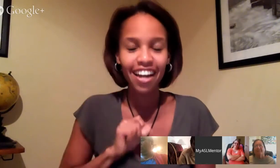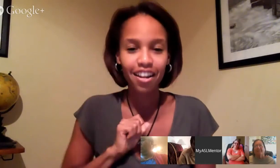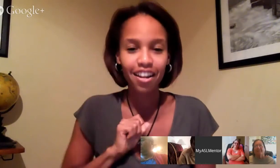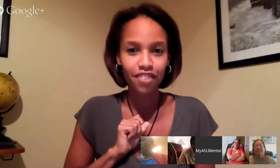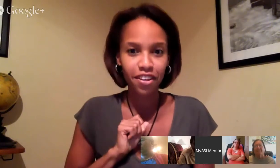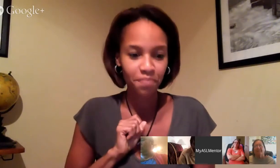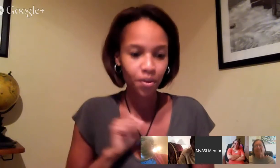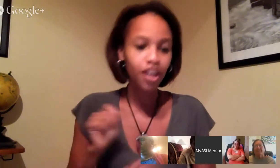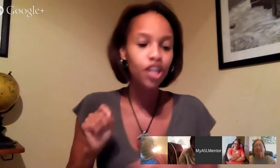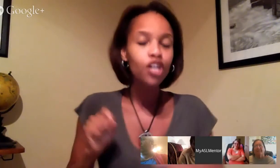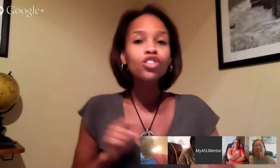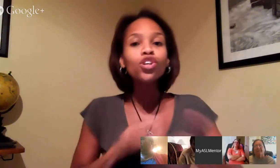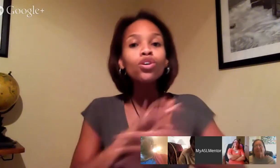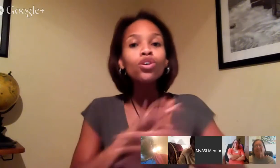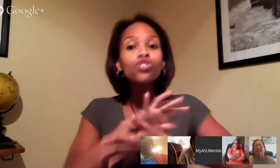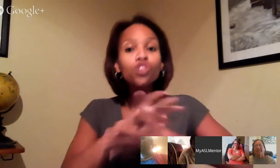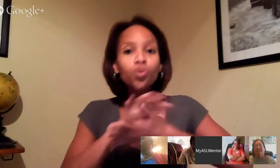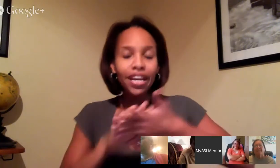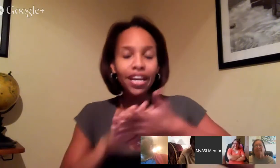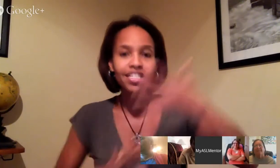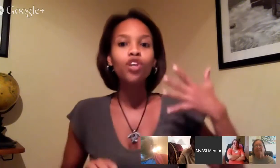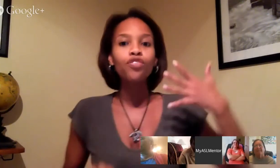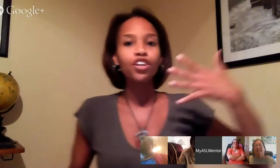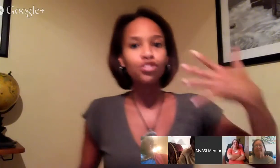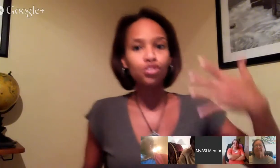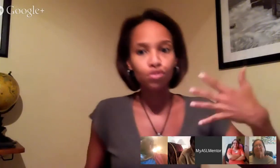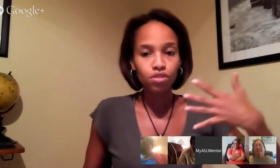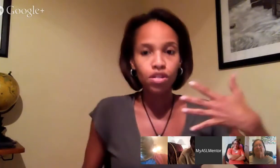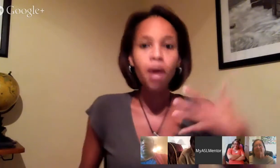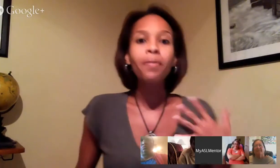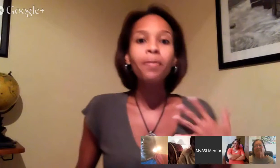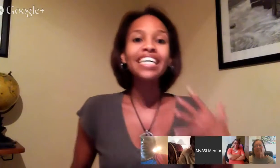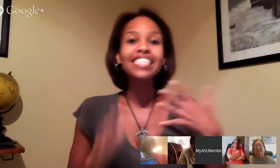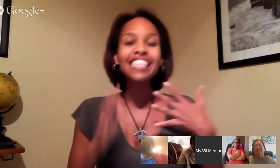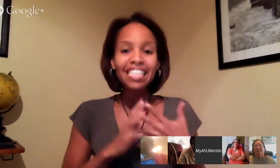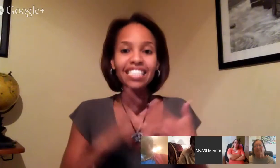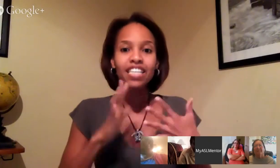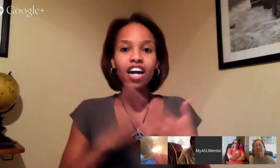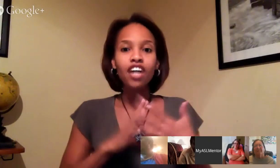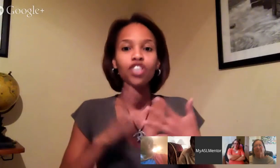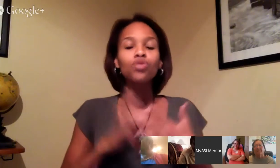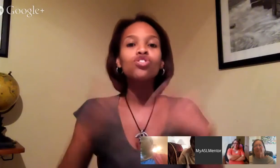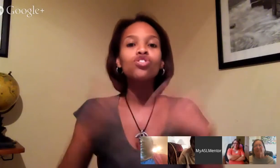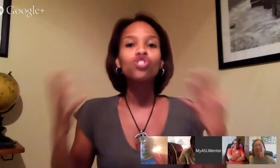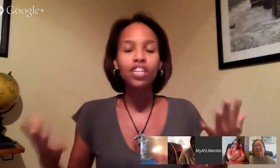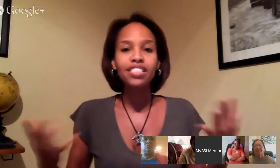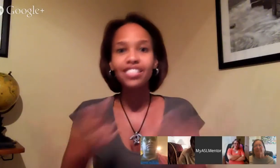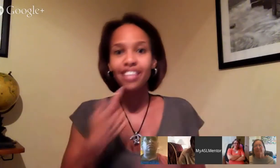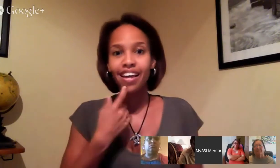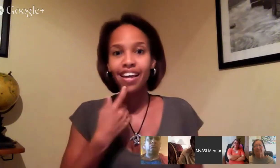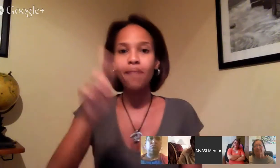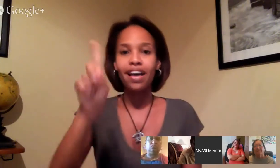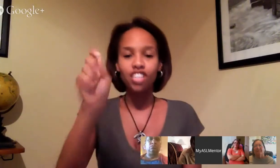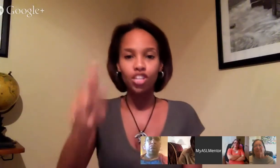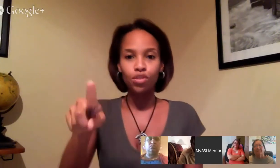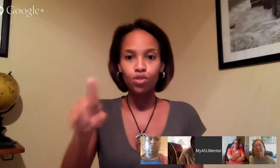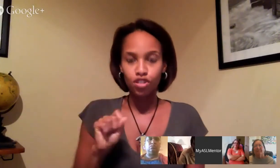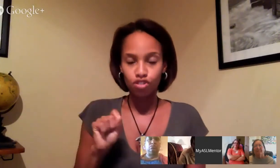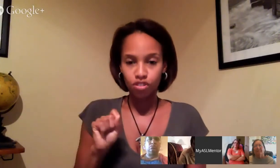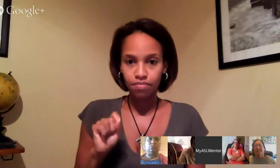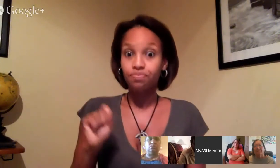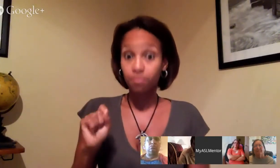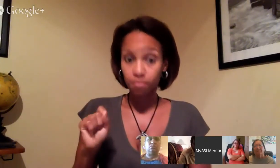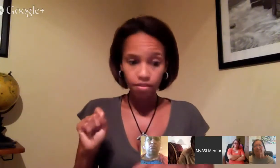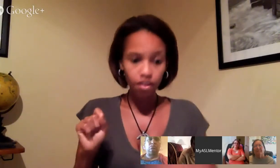that kind of feeling. Okay? So those are the ways that wiggle finger is used. But it is not used to just say, I'm asking you a